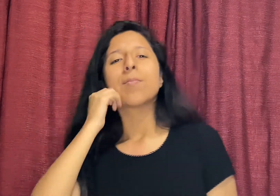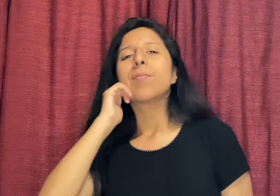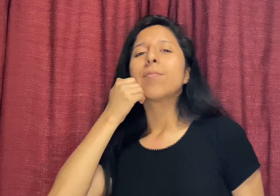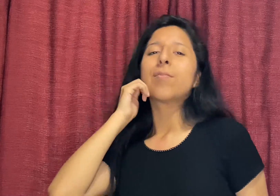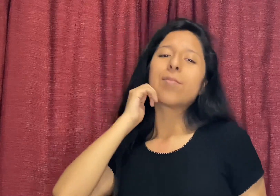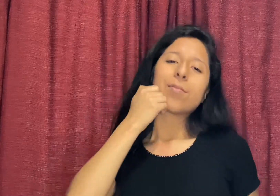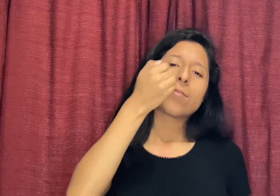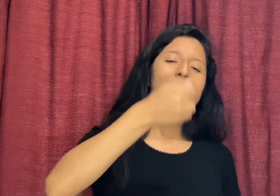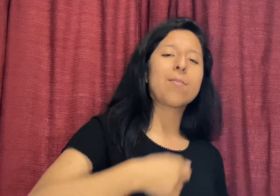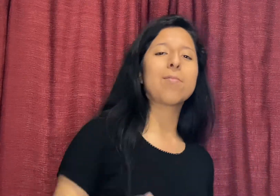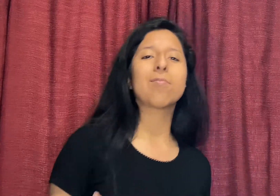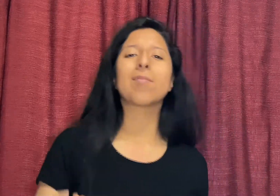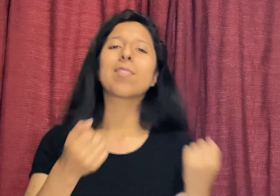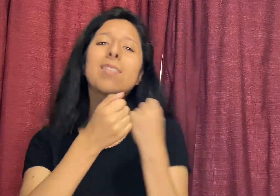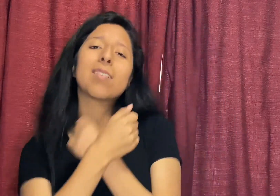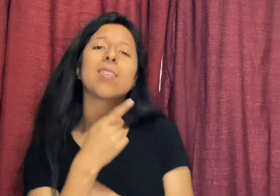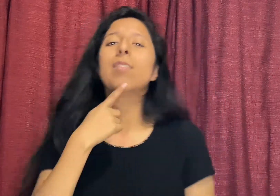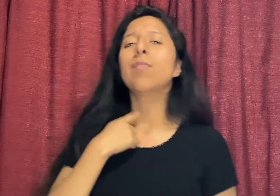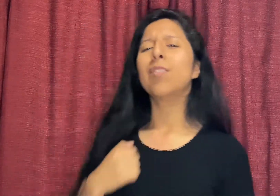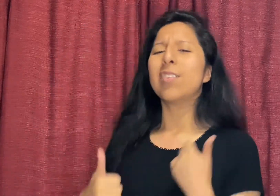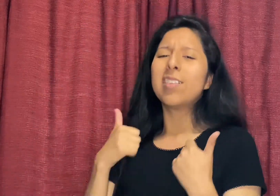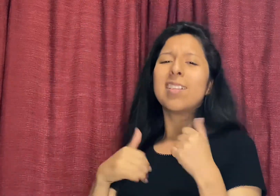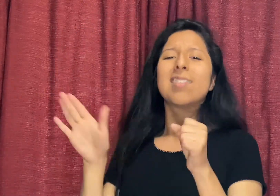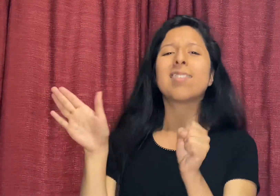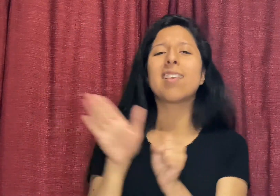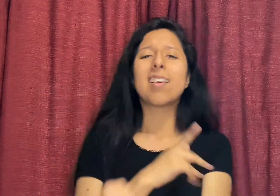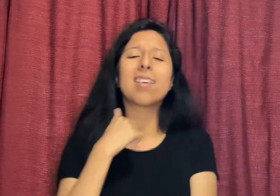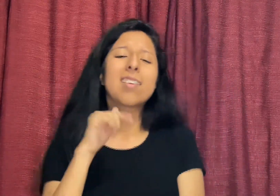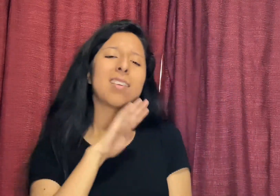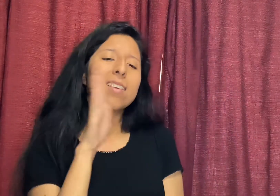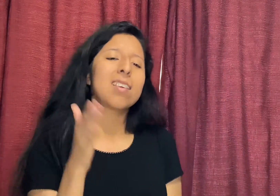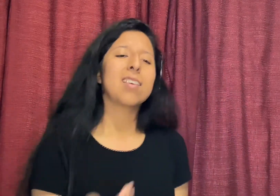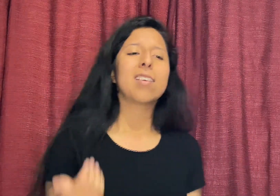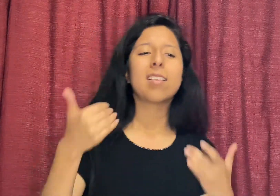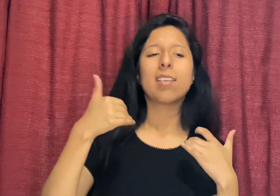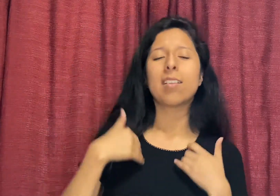shy, shy. Is it love or lust? I can't get enough.